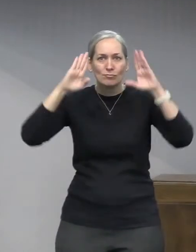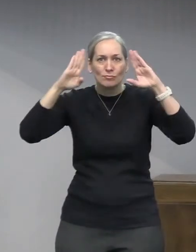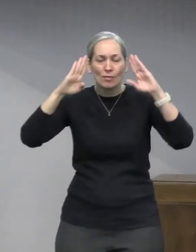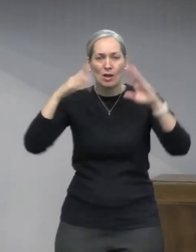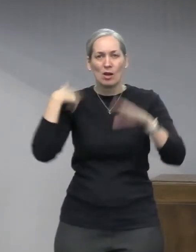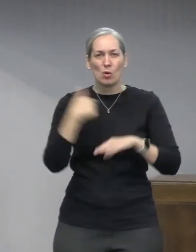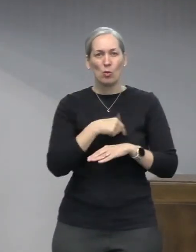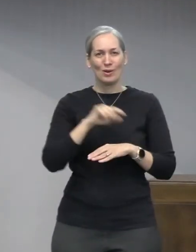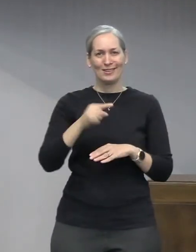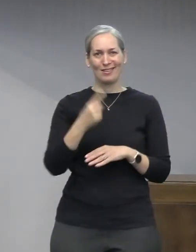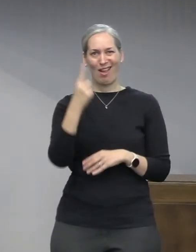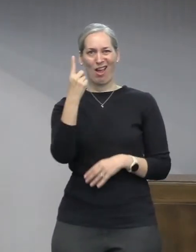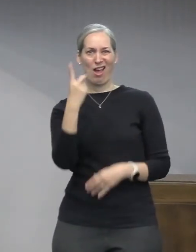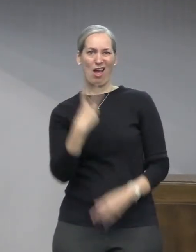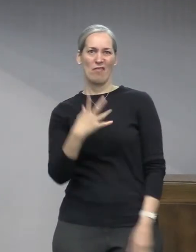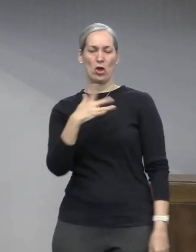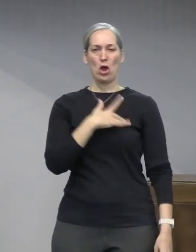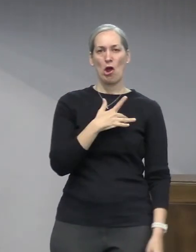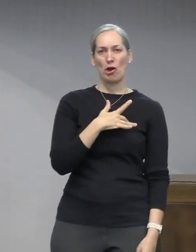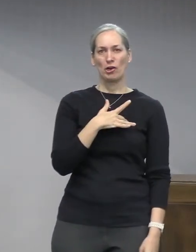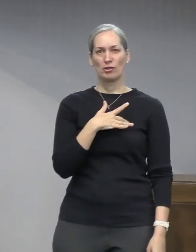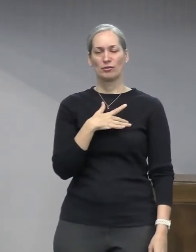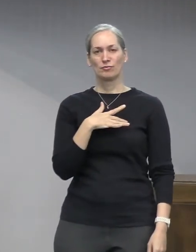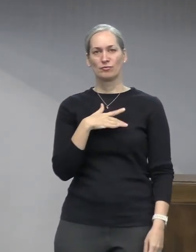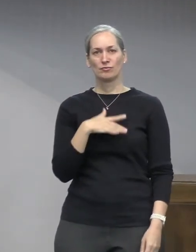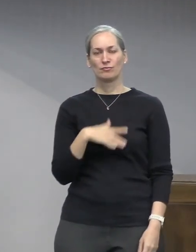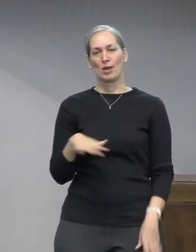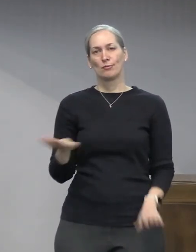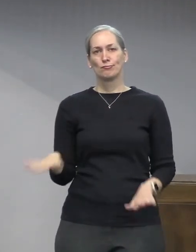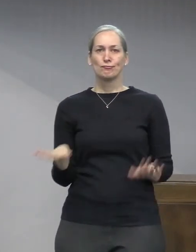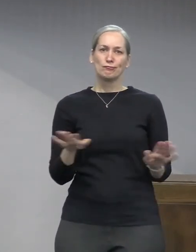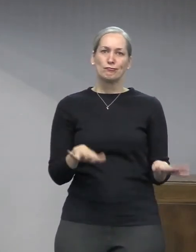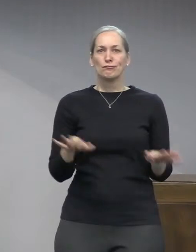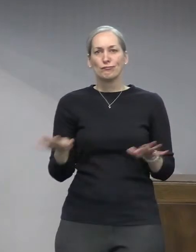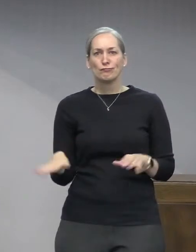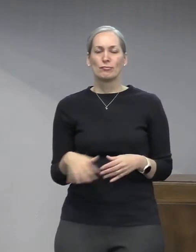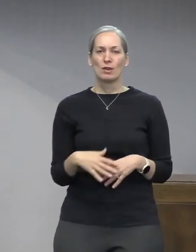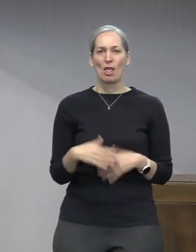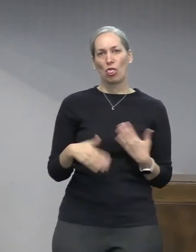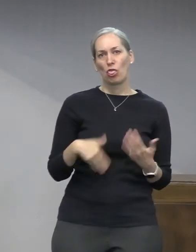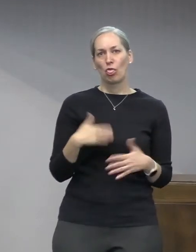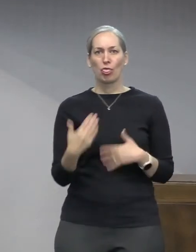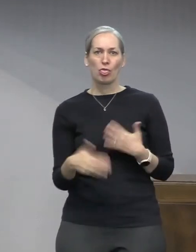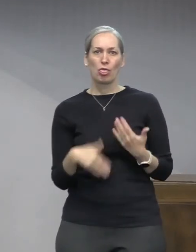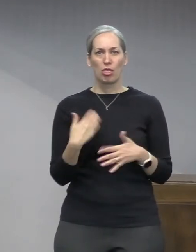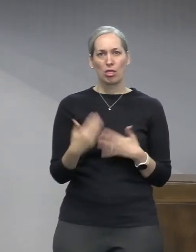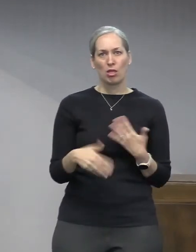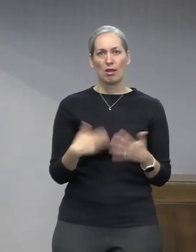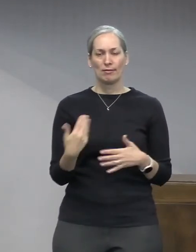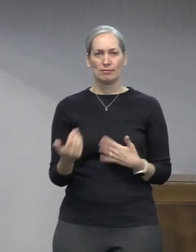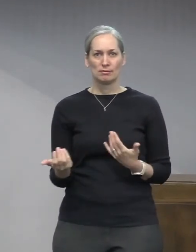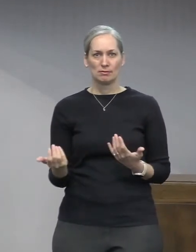We're just half-hearted. Maybe even going through the motions.